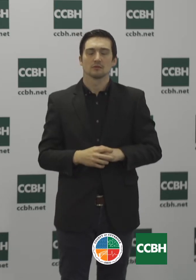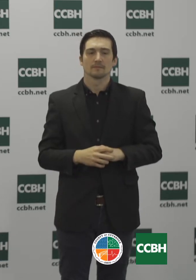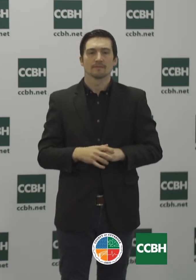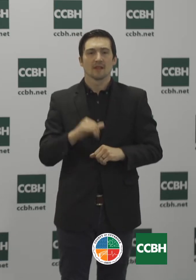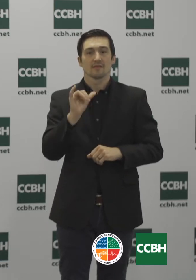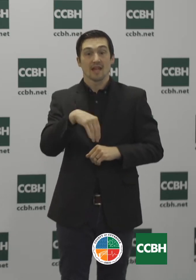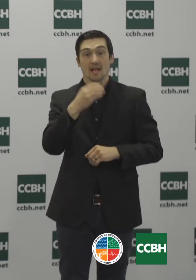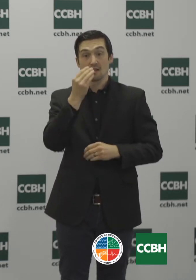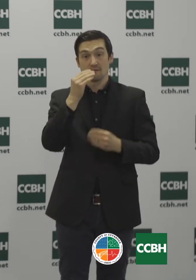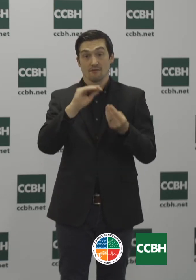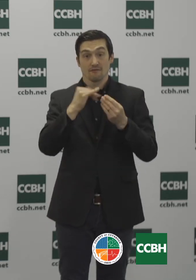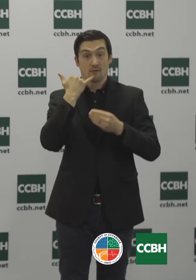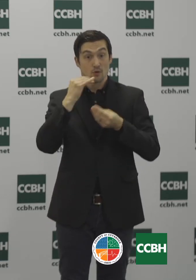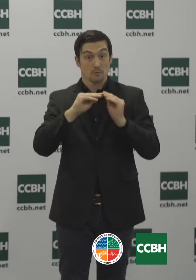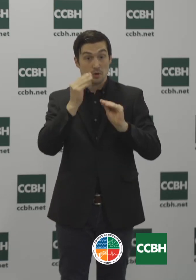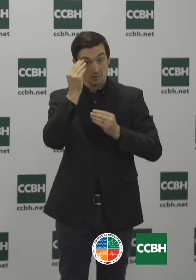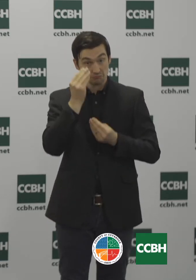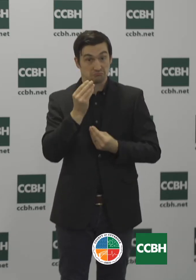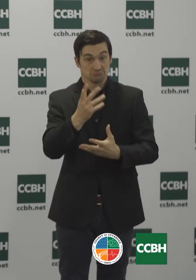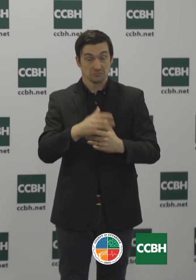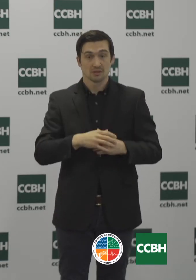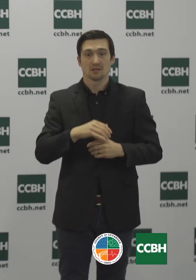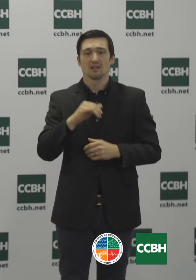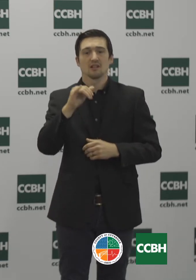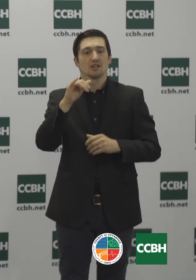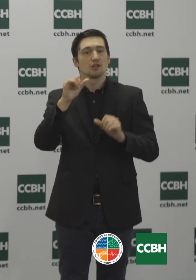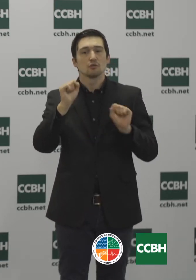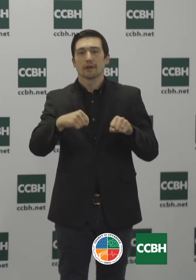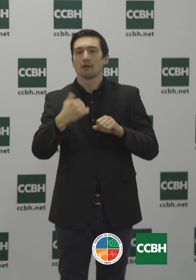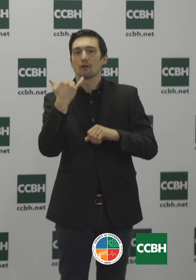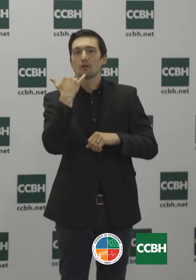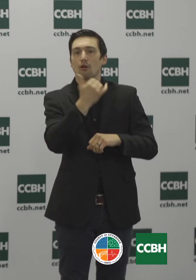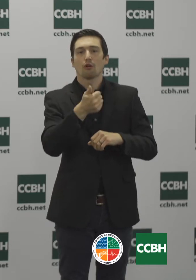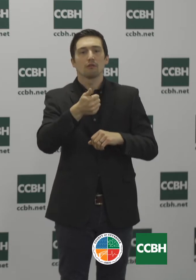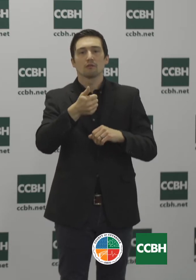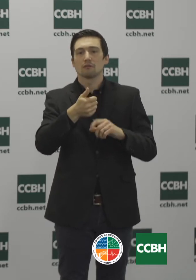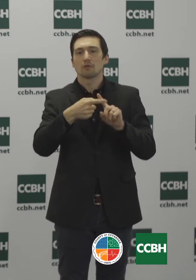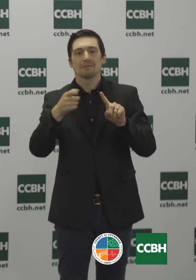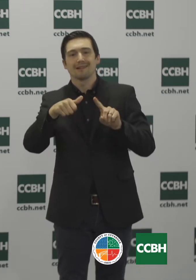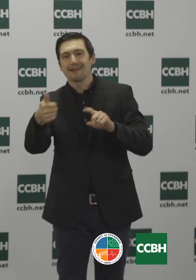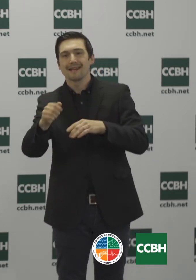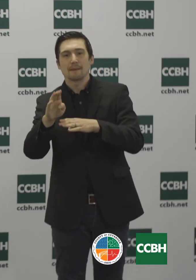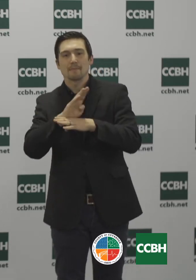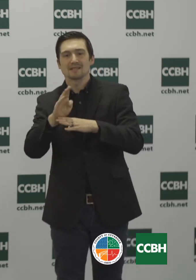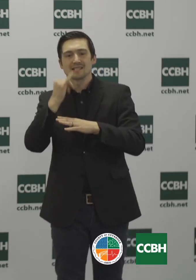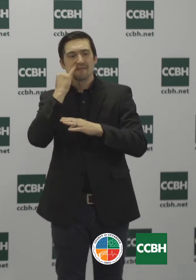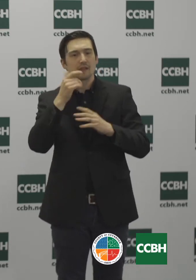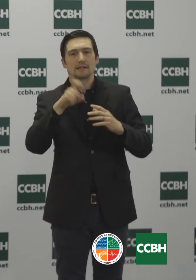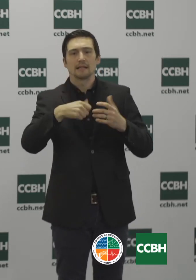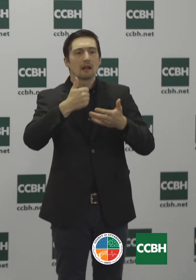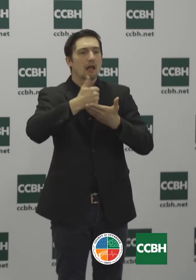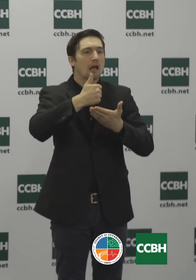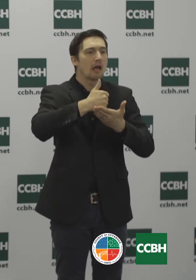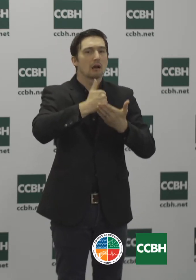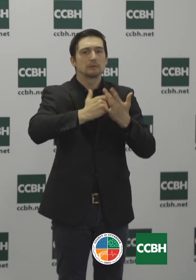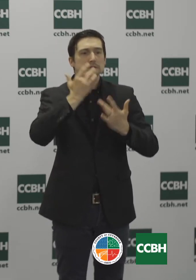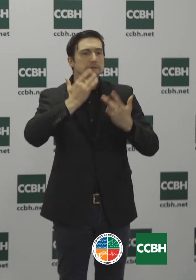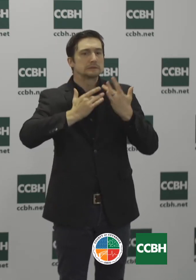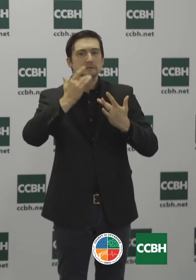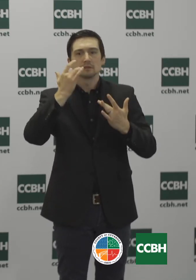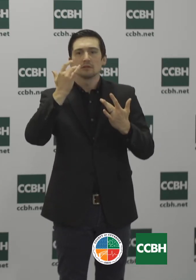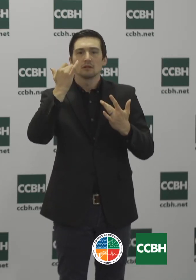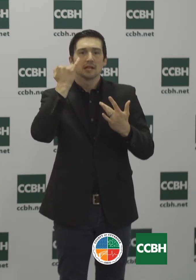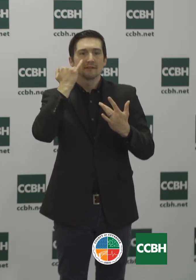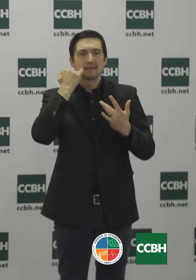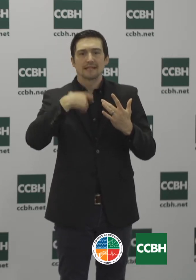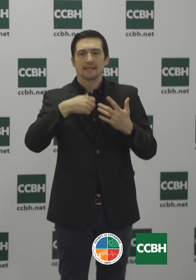I just gave is also available to any business which is looking for help and guidance in navigating